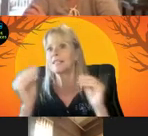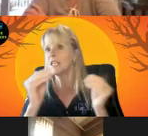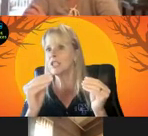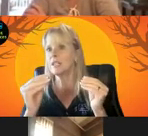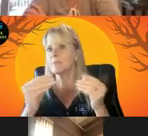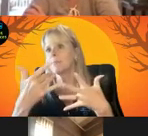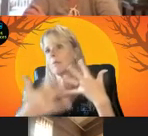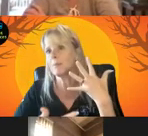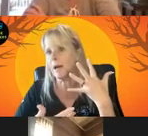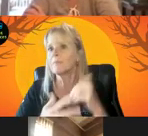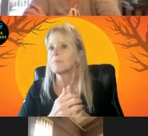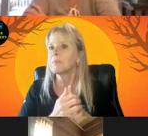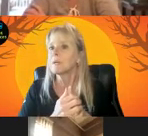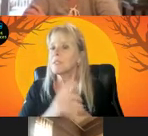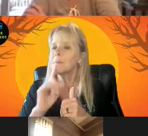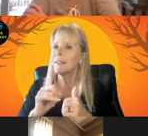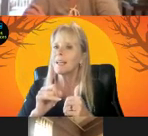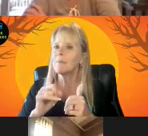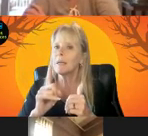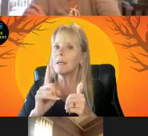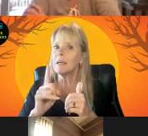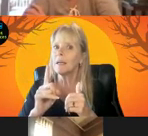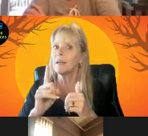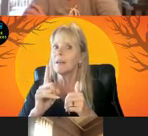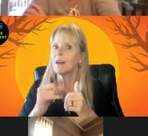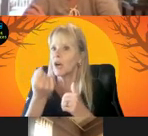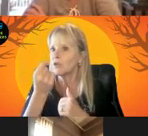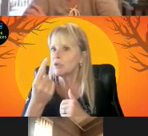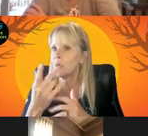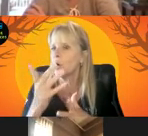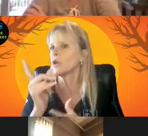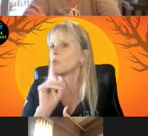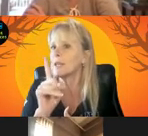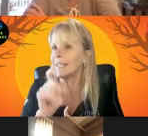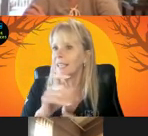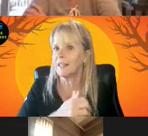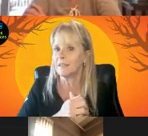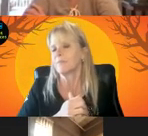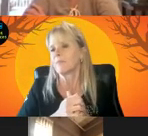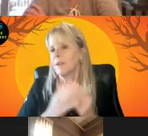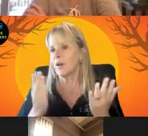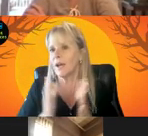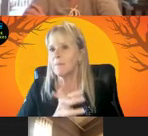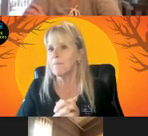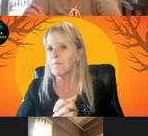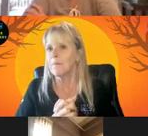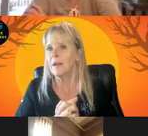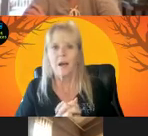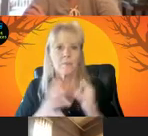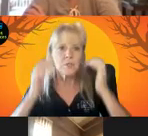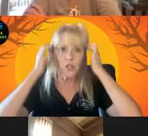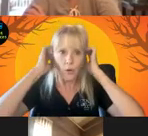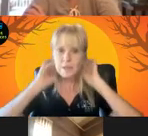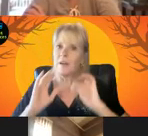that teaches blah, blah, blah. Something that can be understood what you're really needing. Okay.